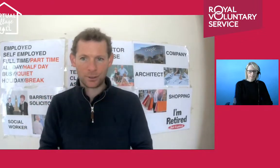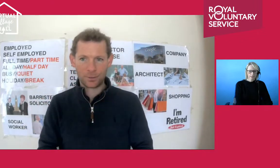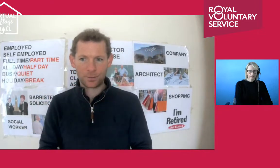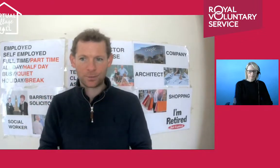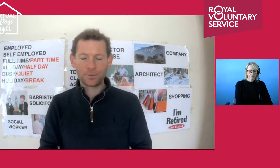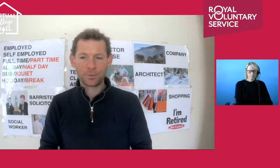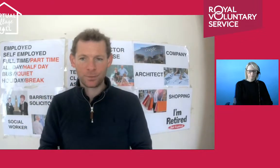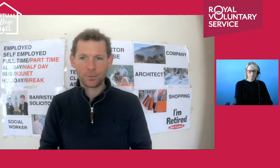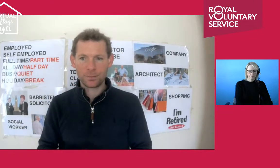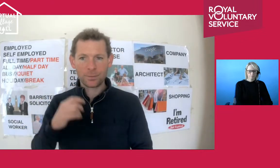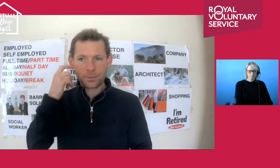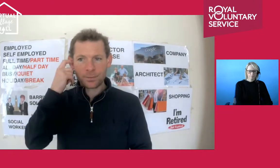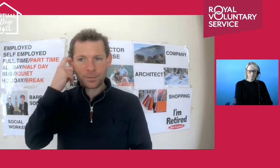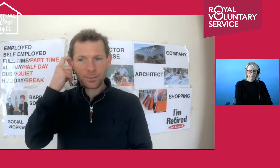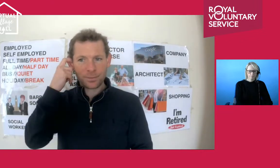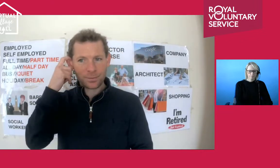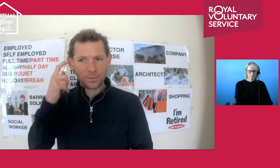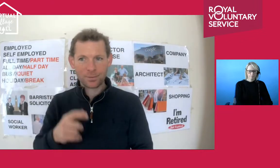Retired.